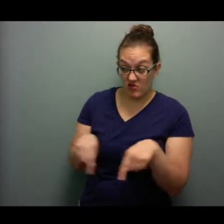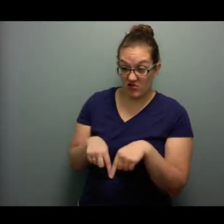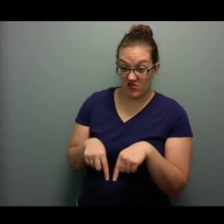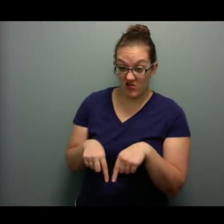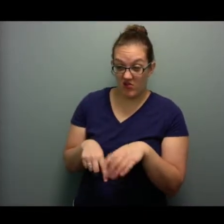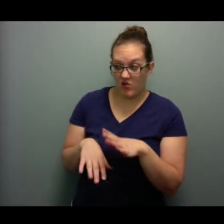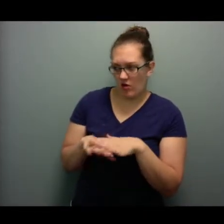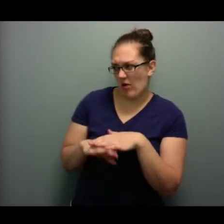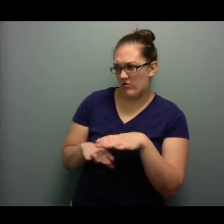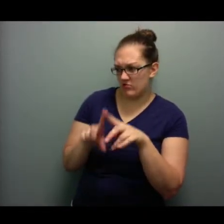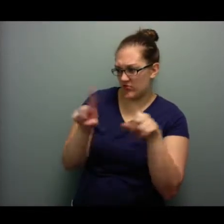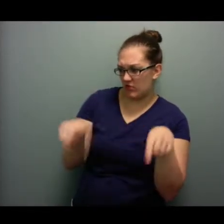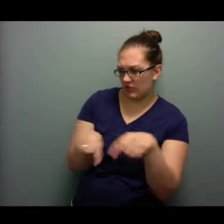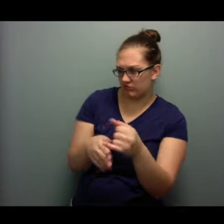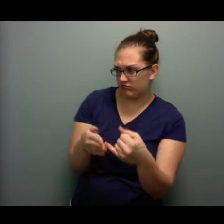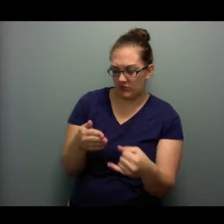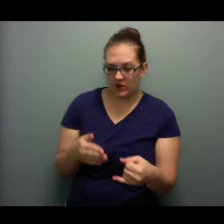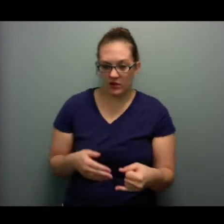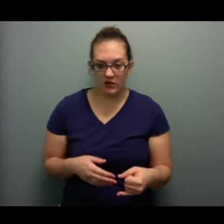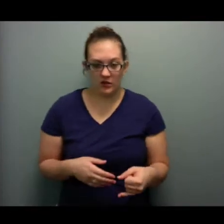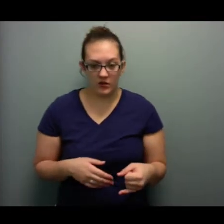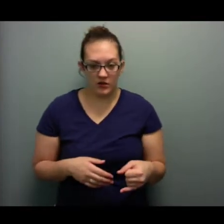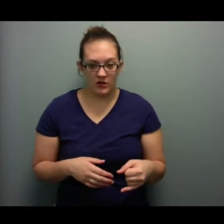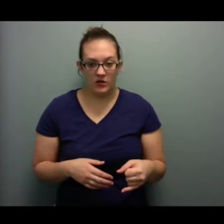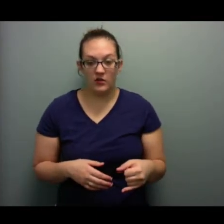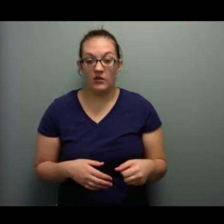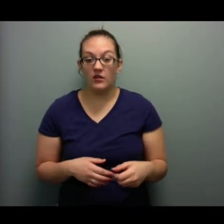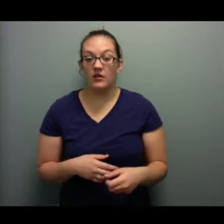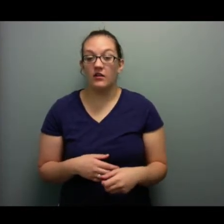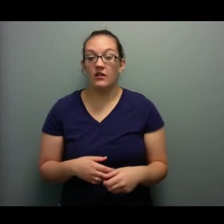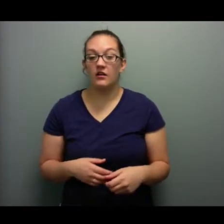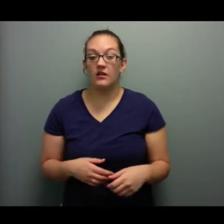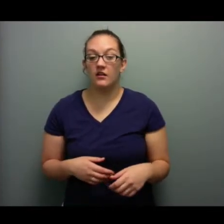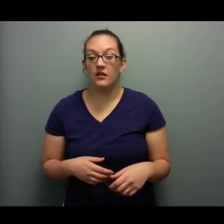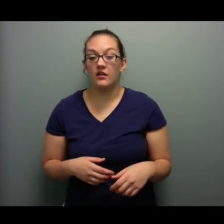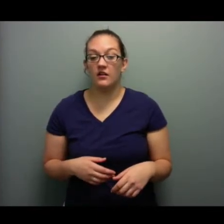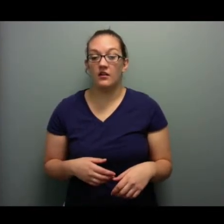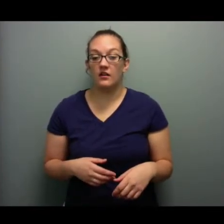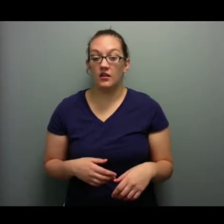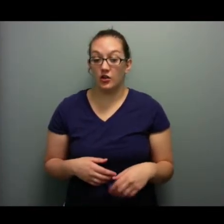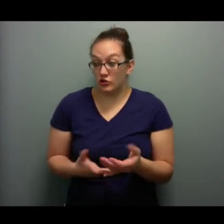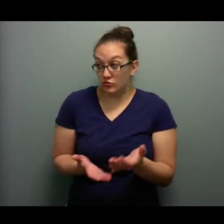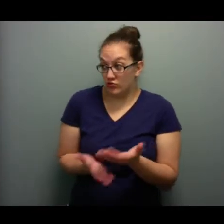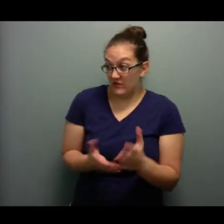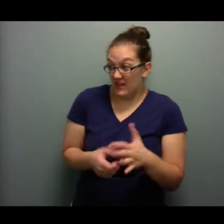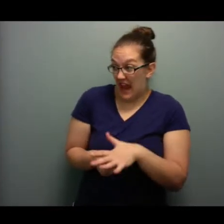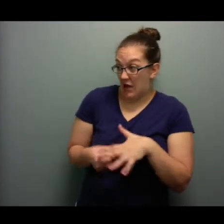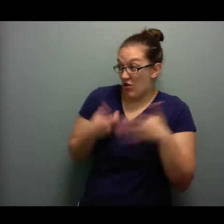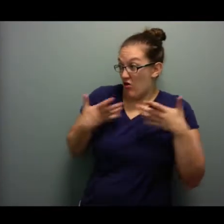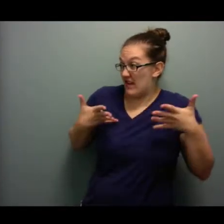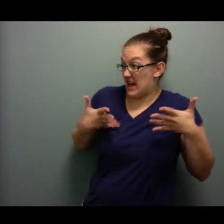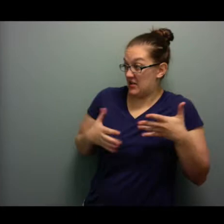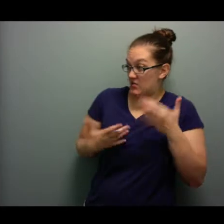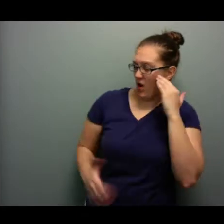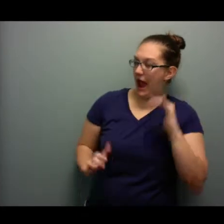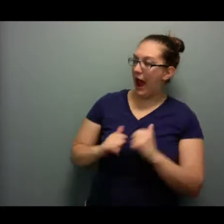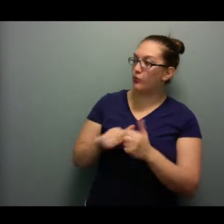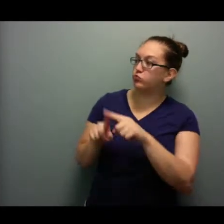rectangle. I don't know. How can you prove it to me? Because you proved your area for me. Do you know how to prove the